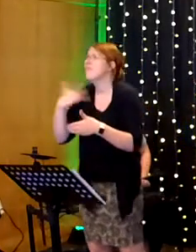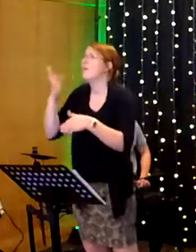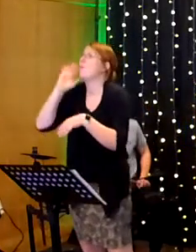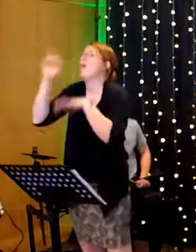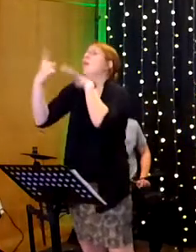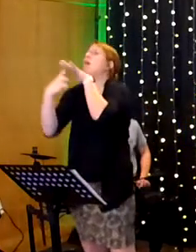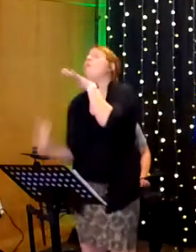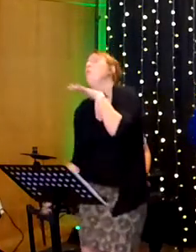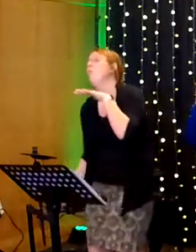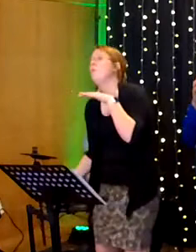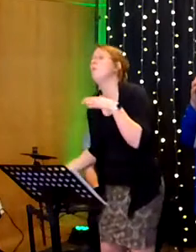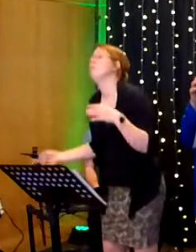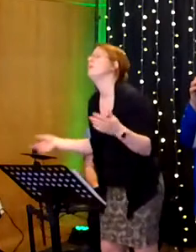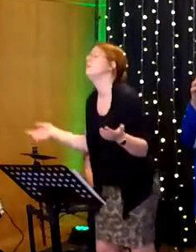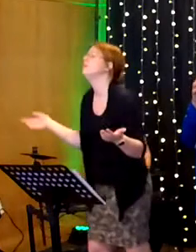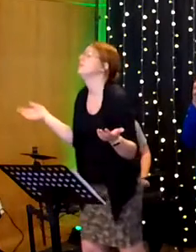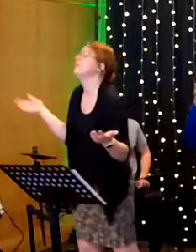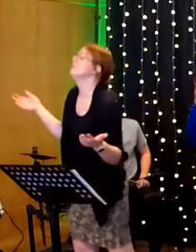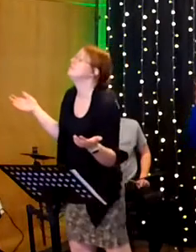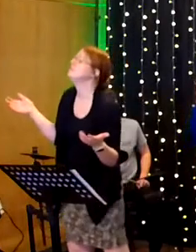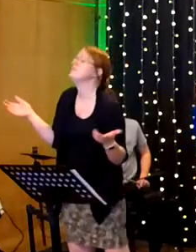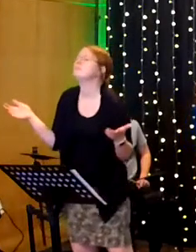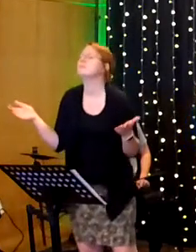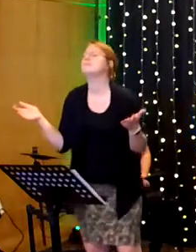Feet may fail,